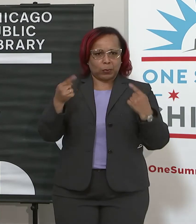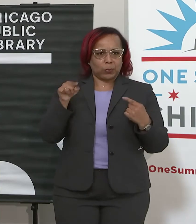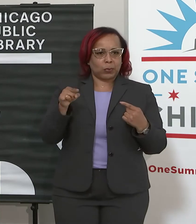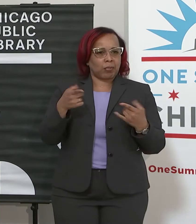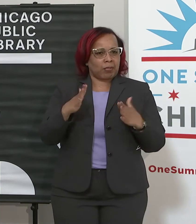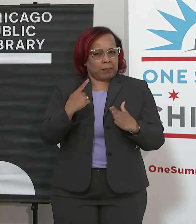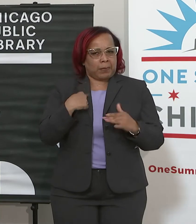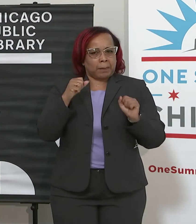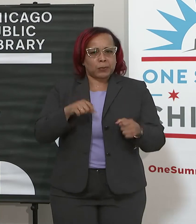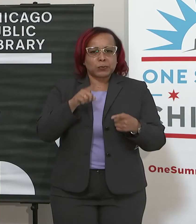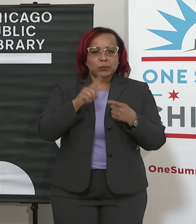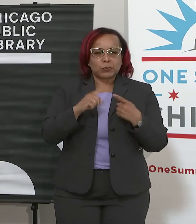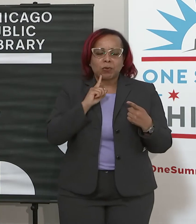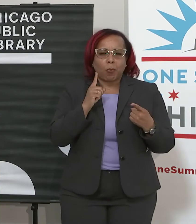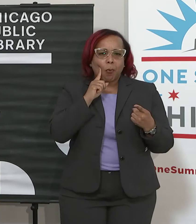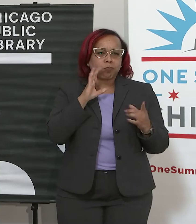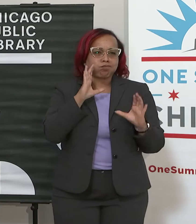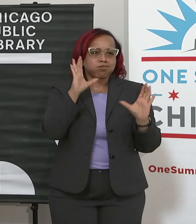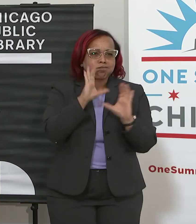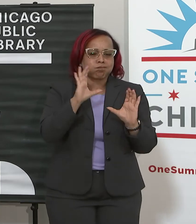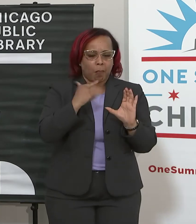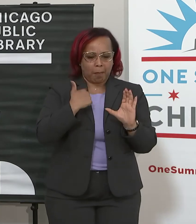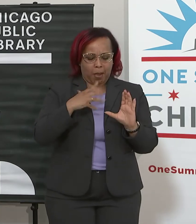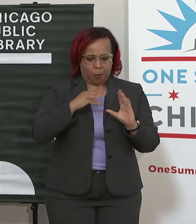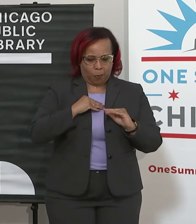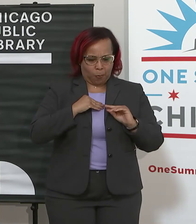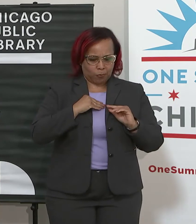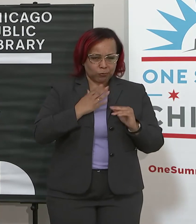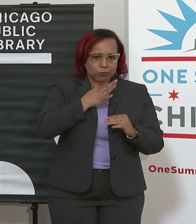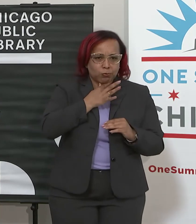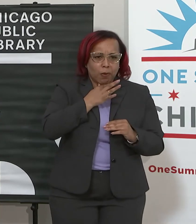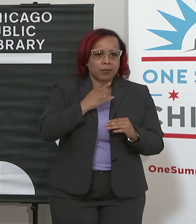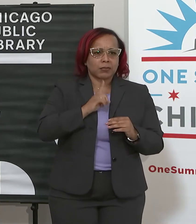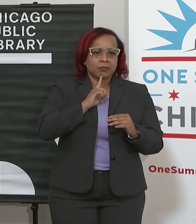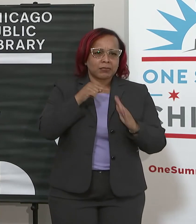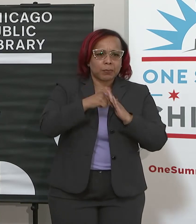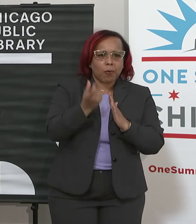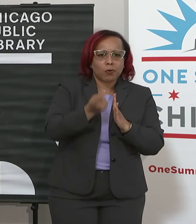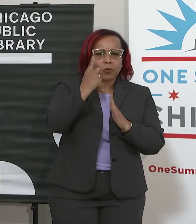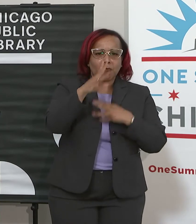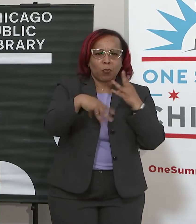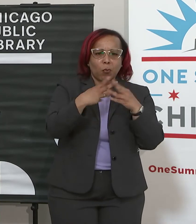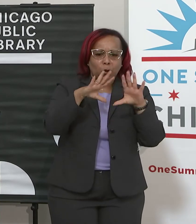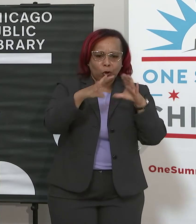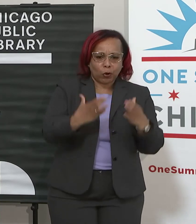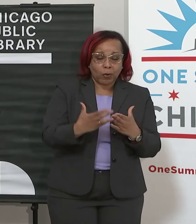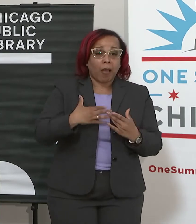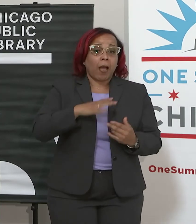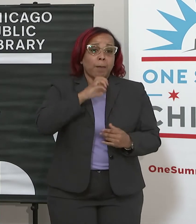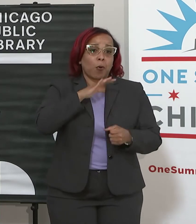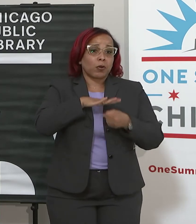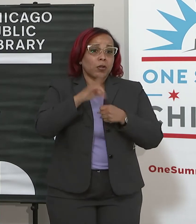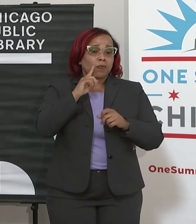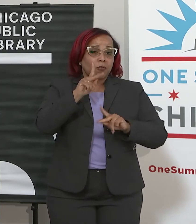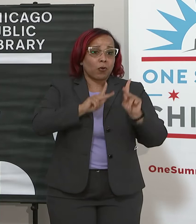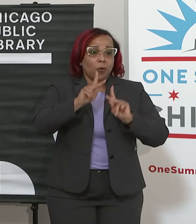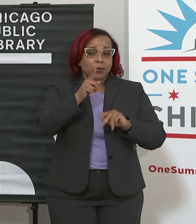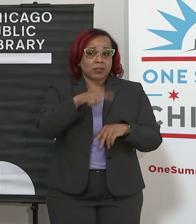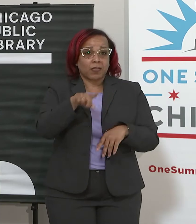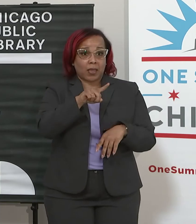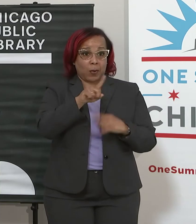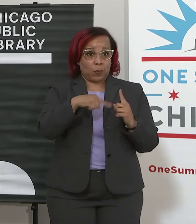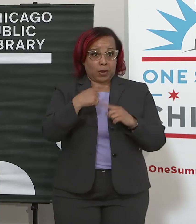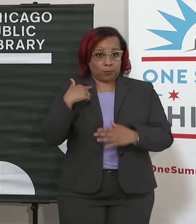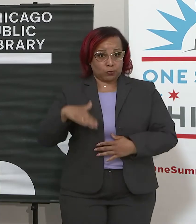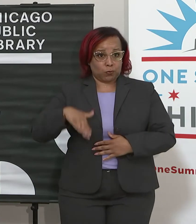giving me the ability to explore my own curiosity and gain a deeper understanding of the world. I'm old enough for folks that when